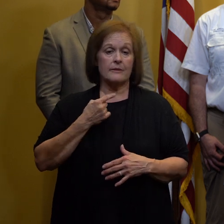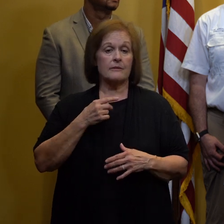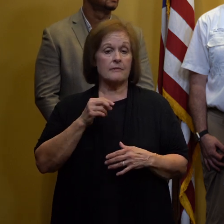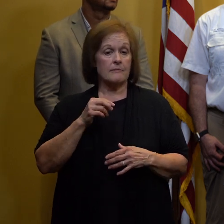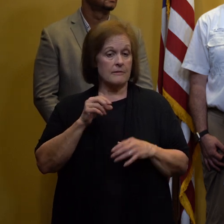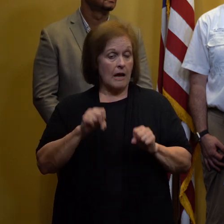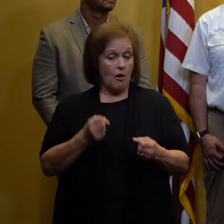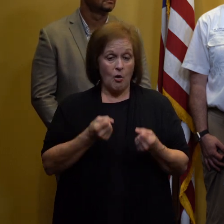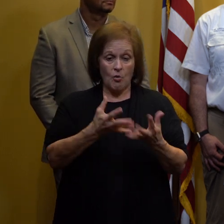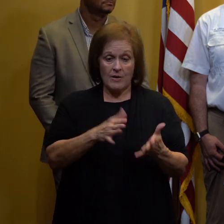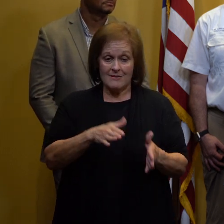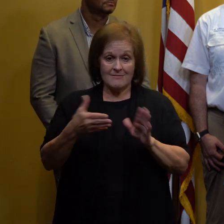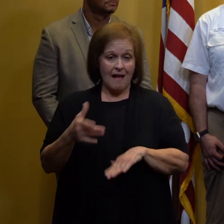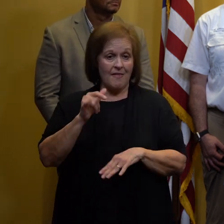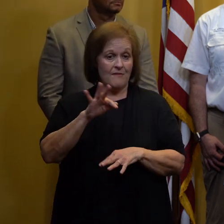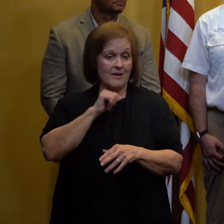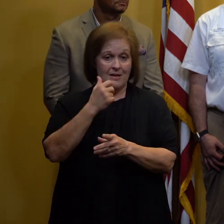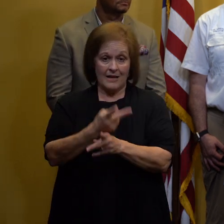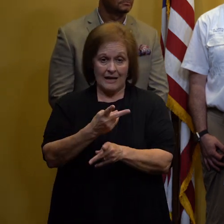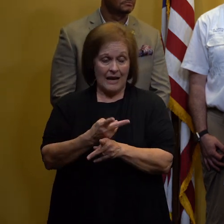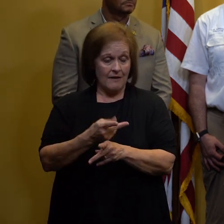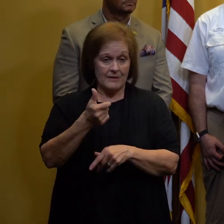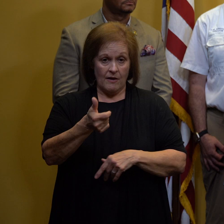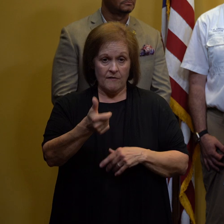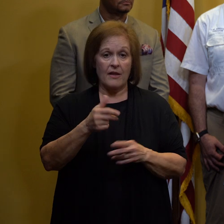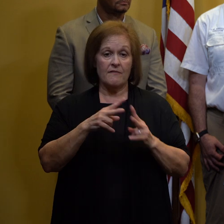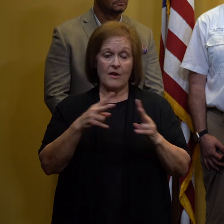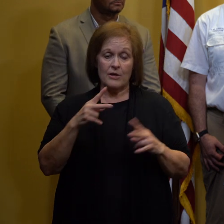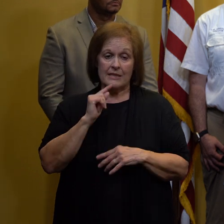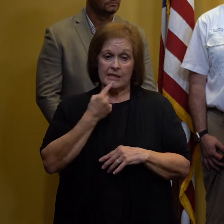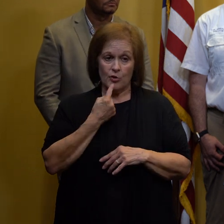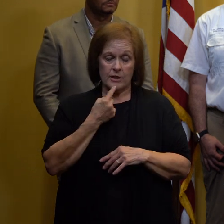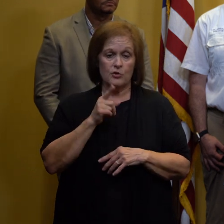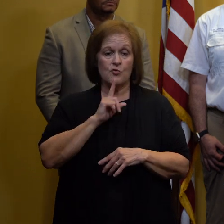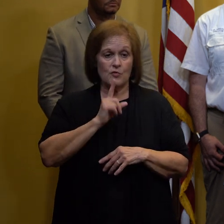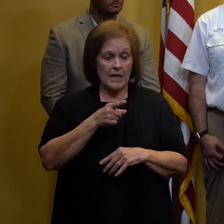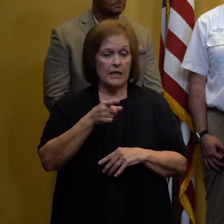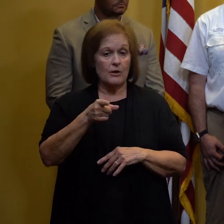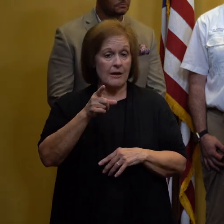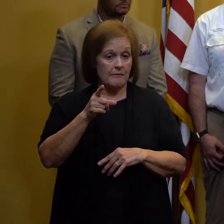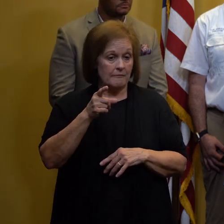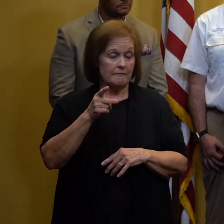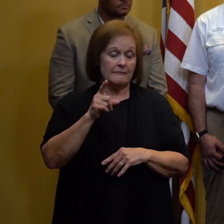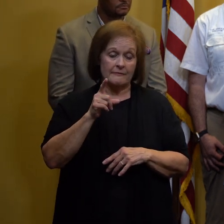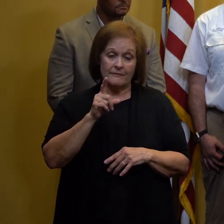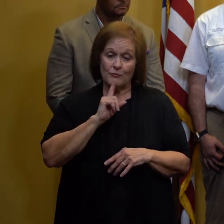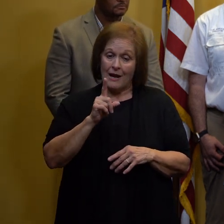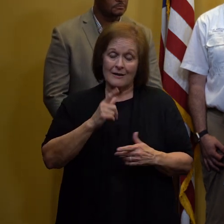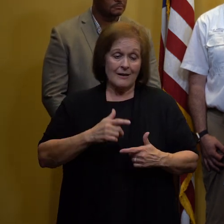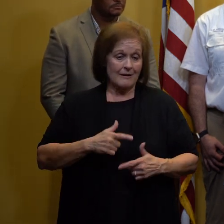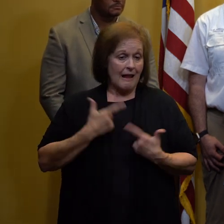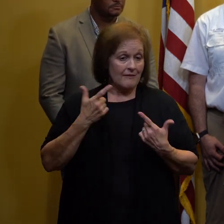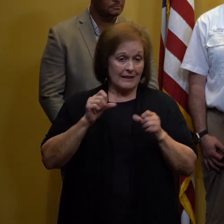if not treated. This is a very serious thing. You really this seriously. It is a